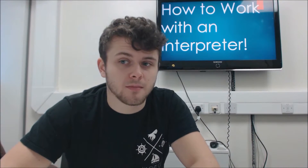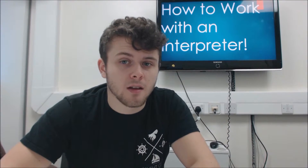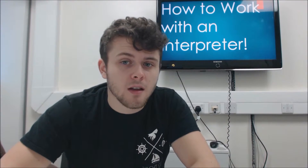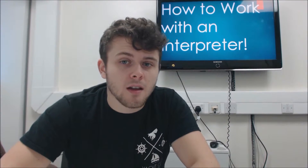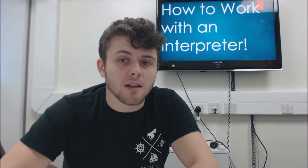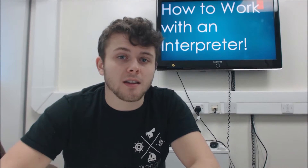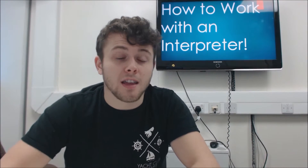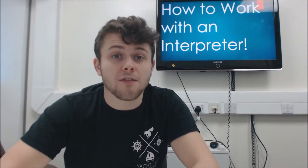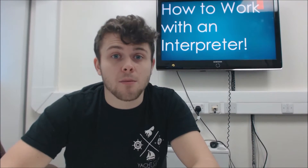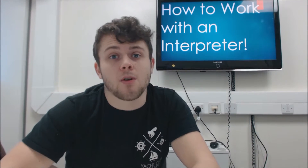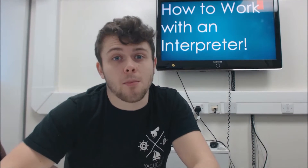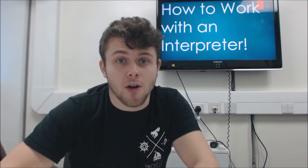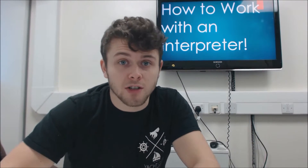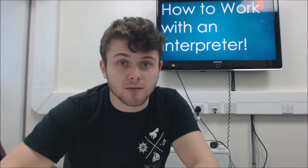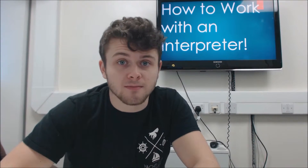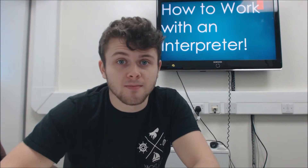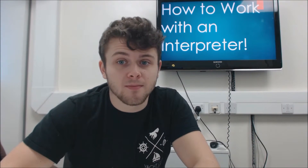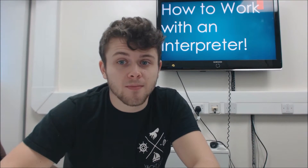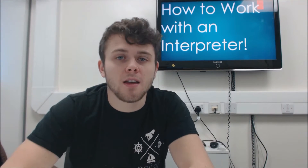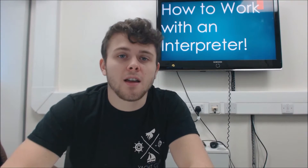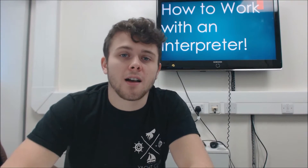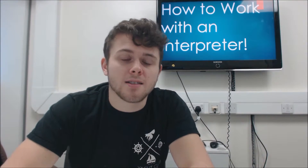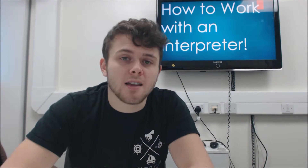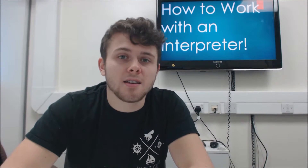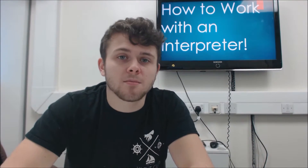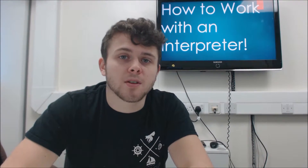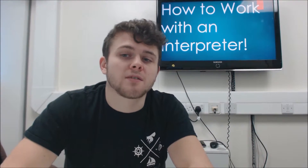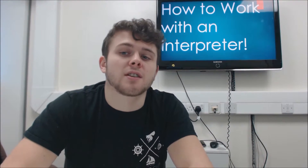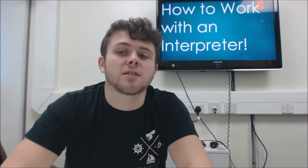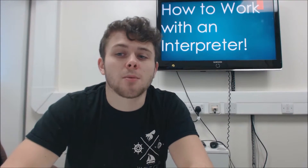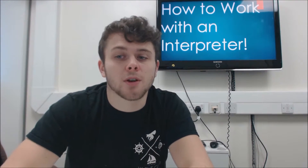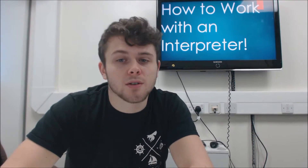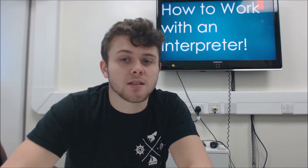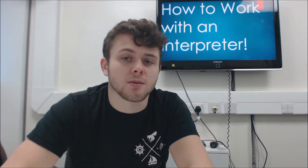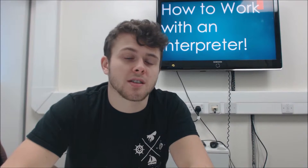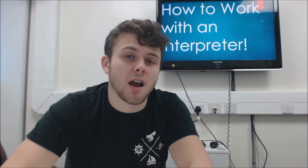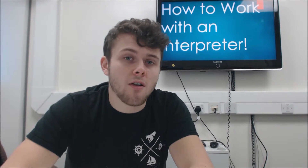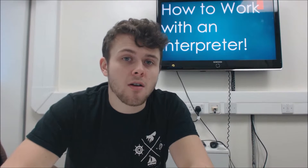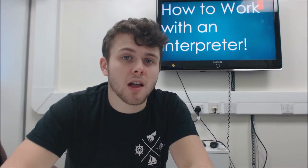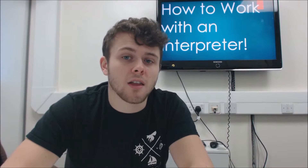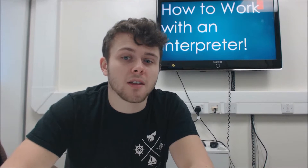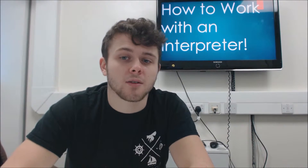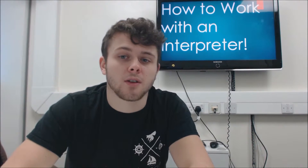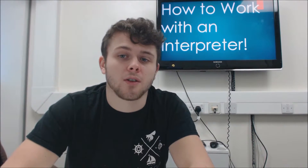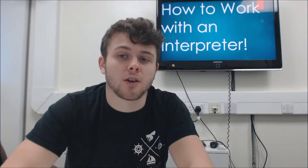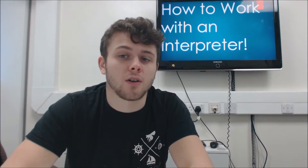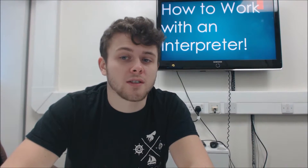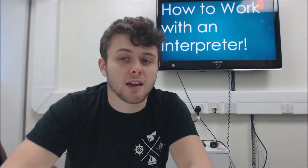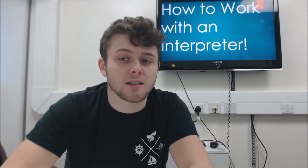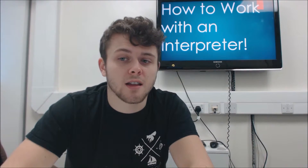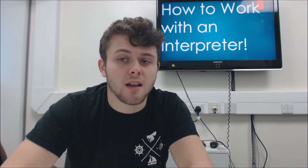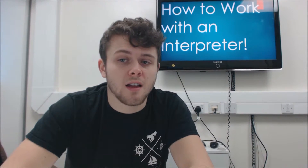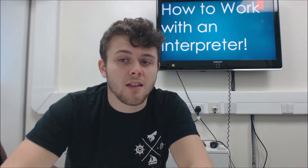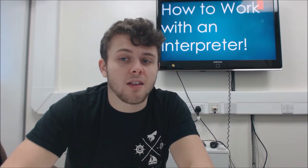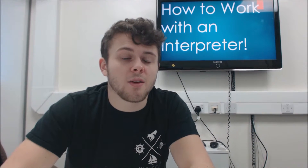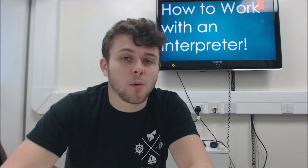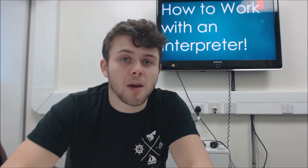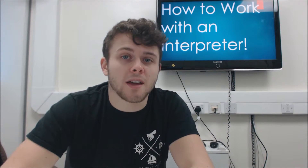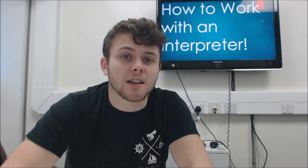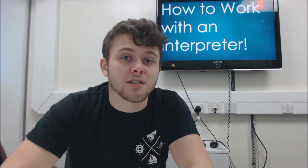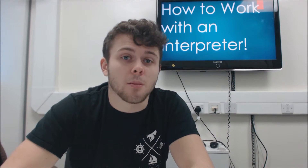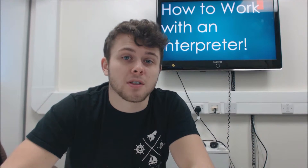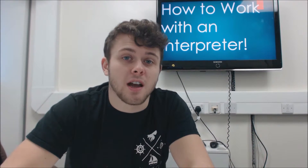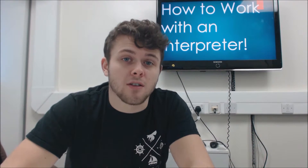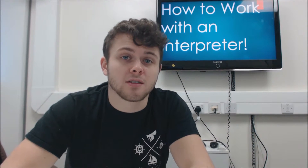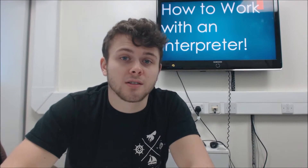ones. Give them preparation. I say this because if the interpreter goes into a scenario and they do not know the context, then they will